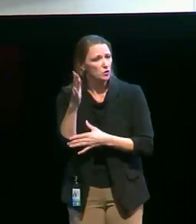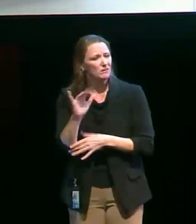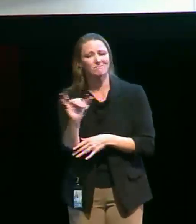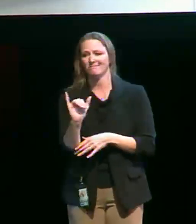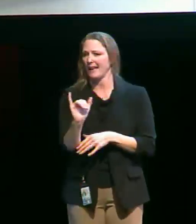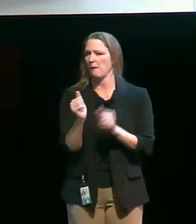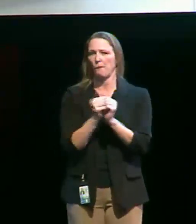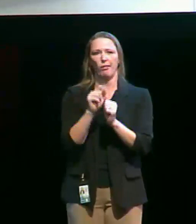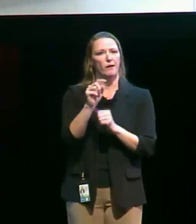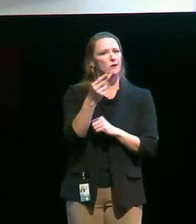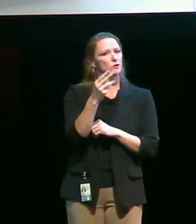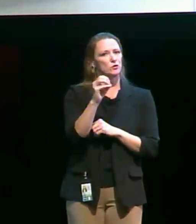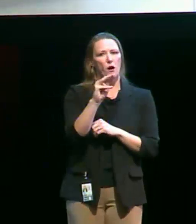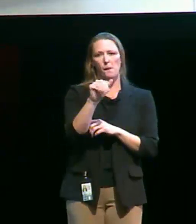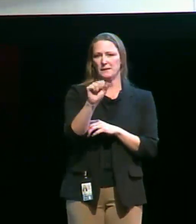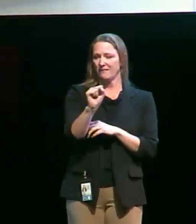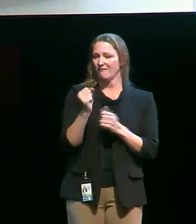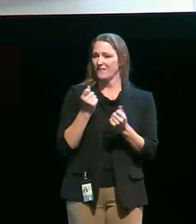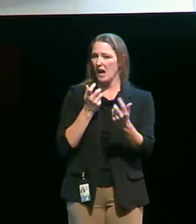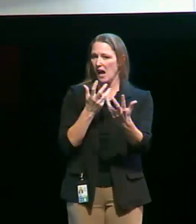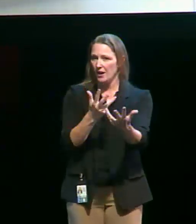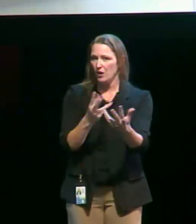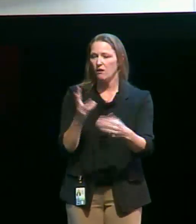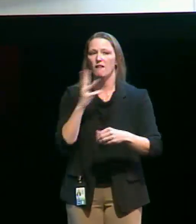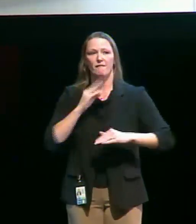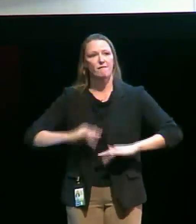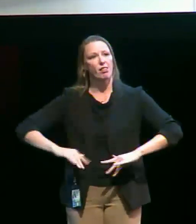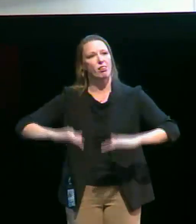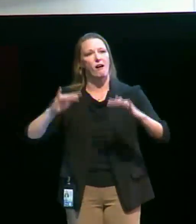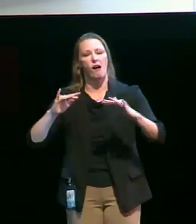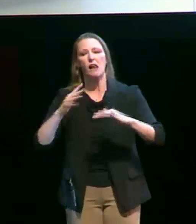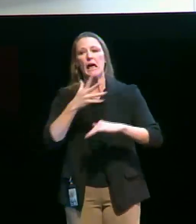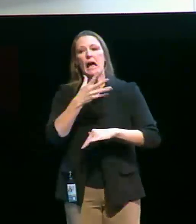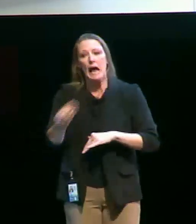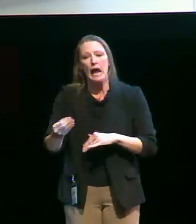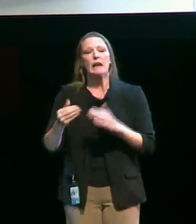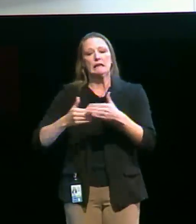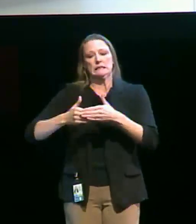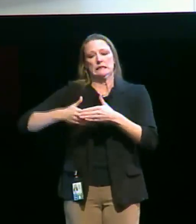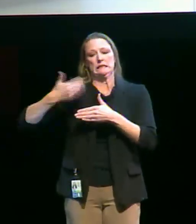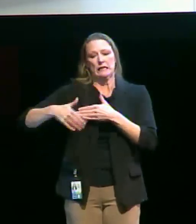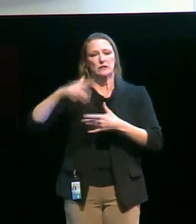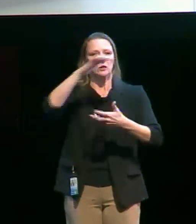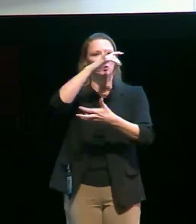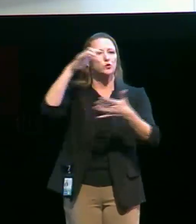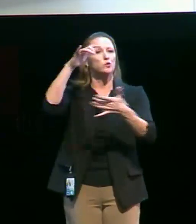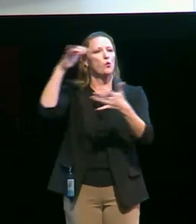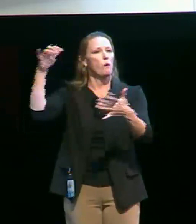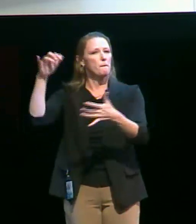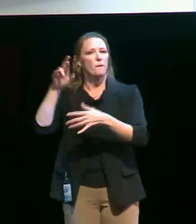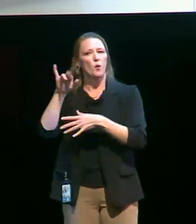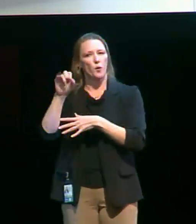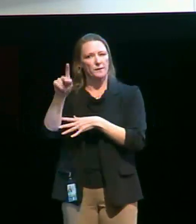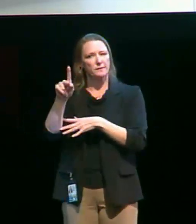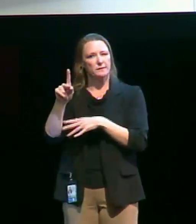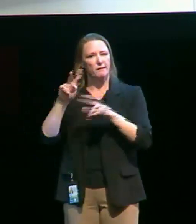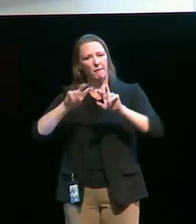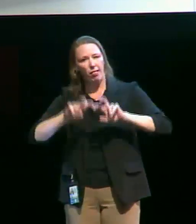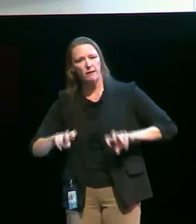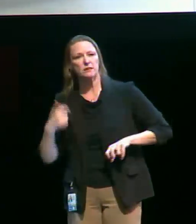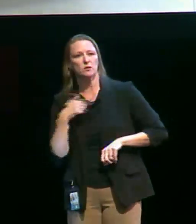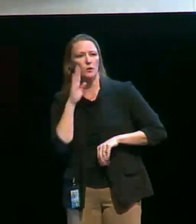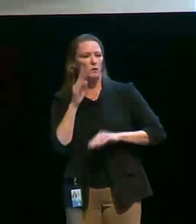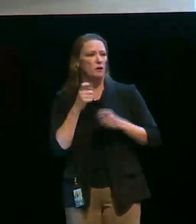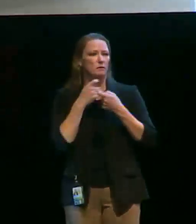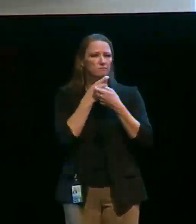Thomas fire, the Thomas flood, and we will for the upcoming storm risk analysis that we'll provide to the